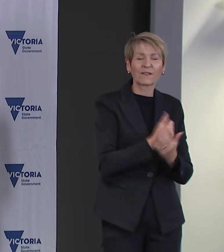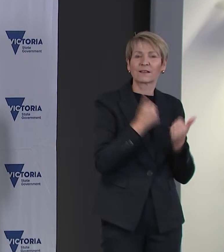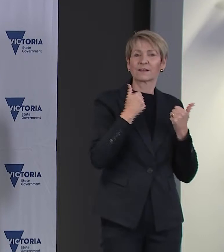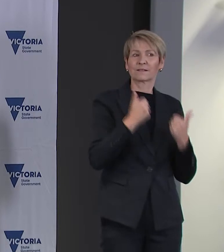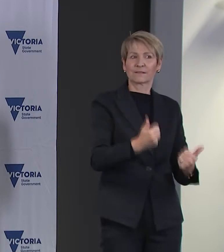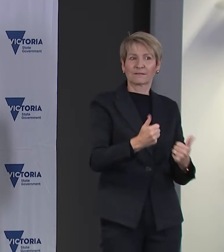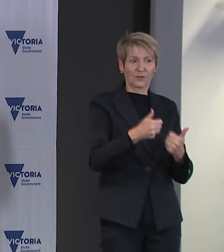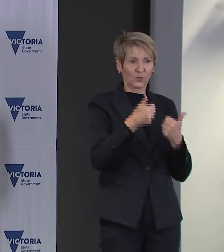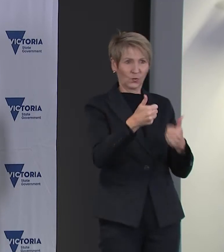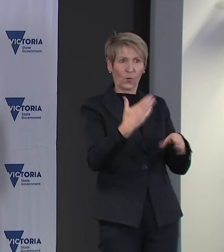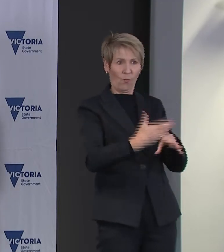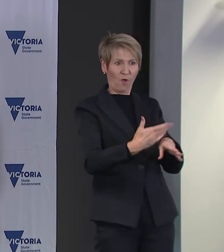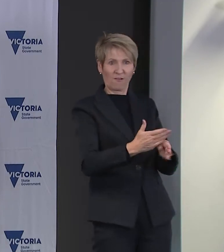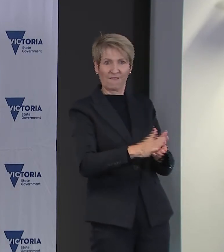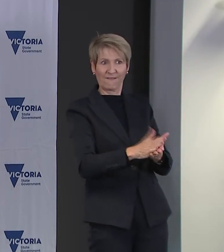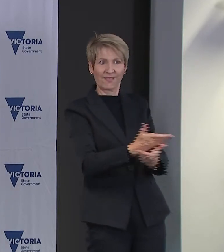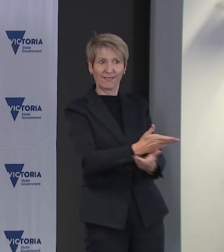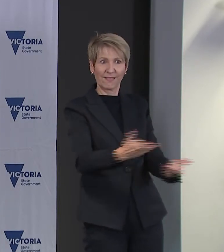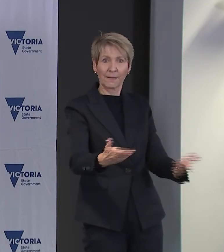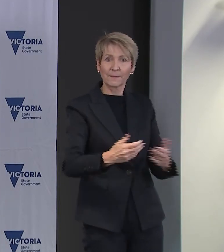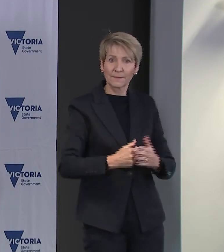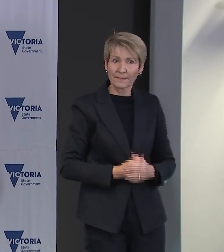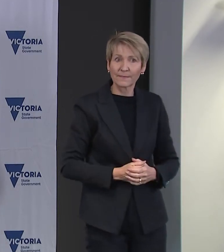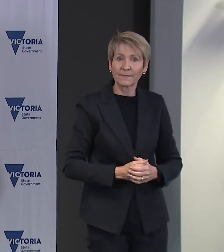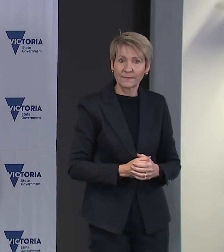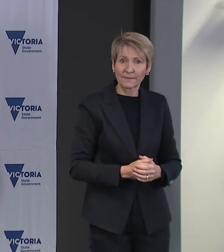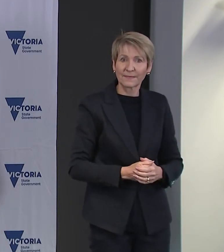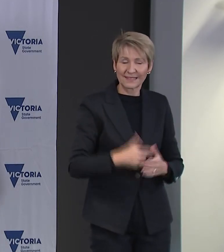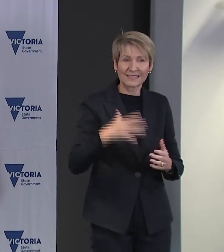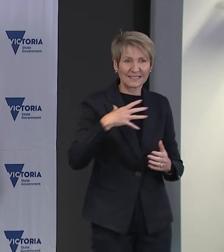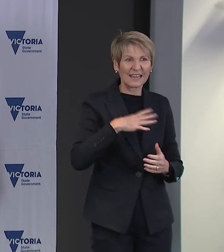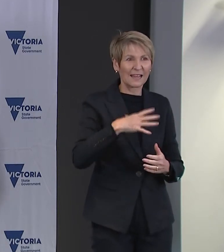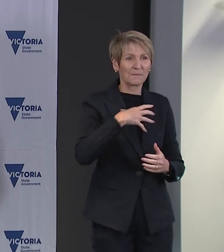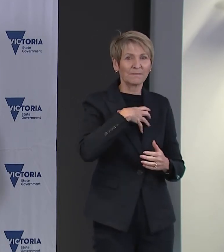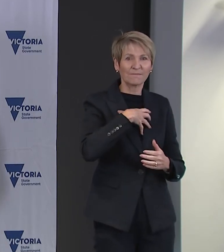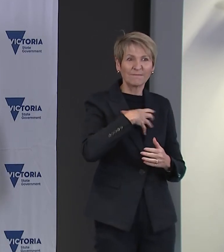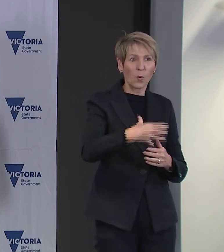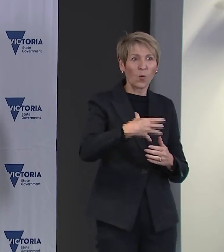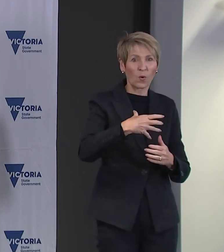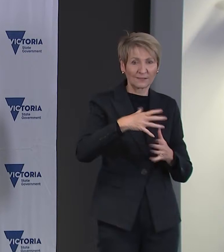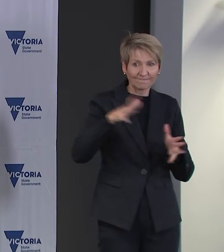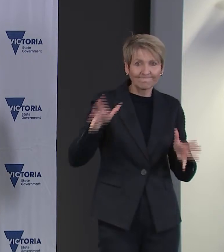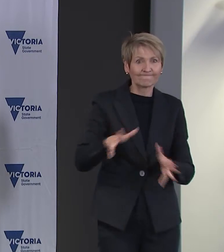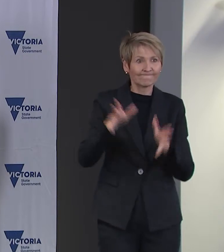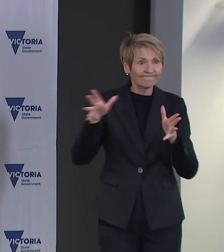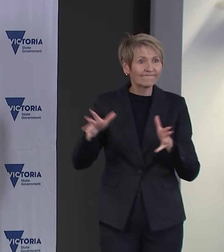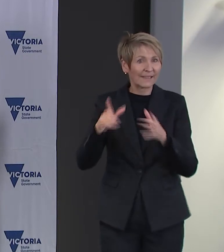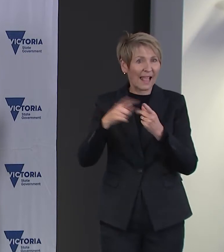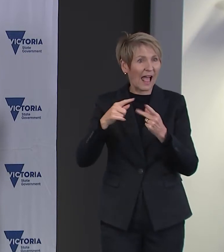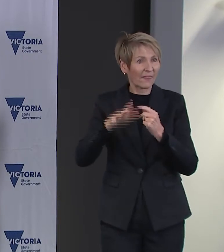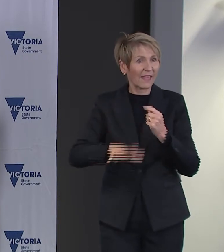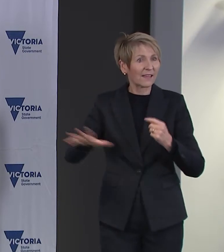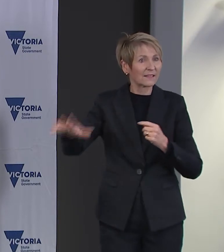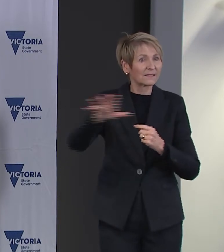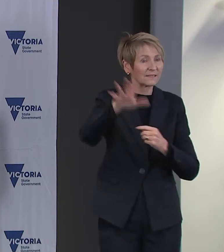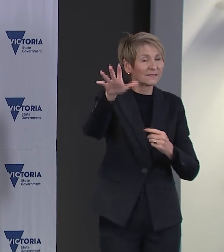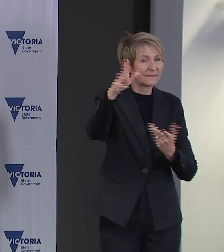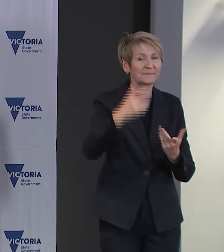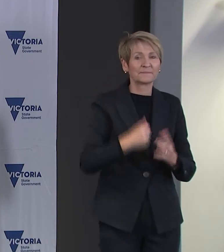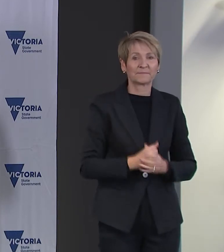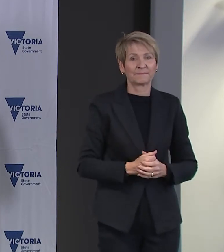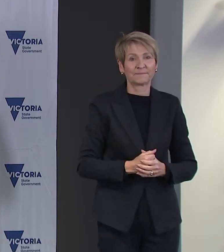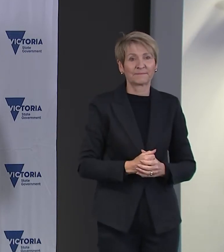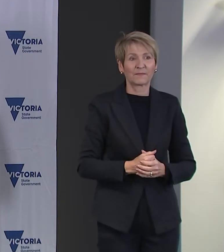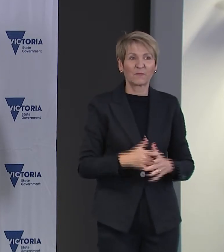happen. And there's more work to be done in other settings, but we're confident that